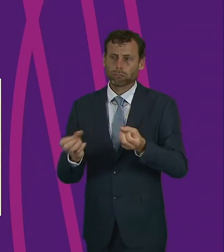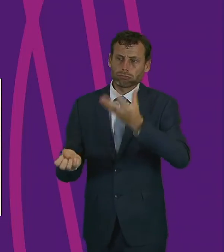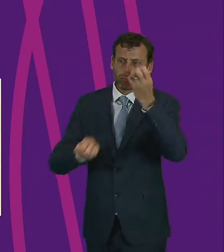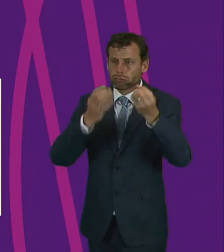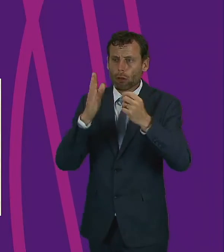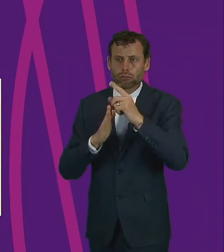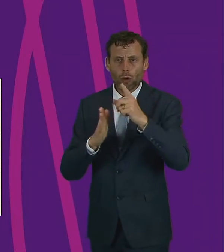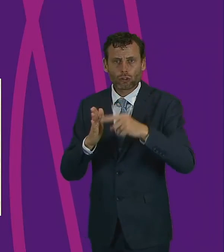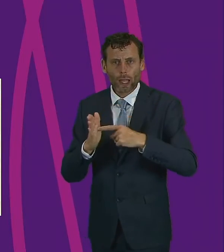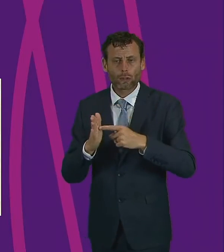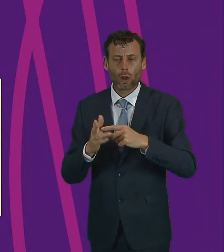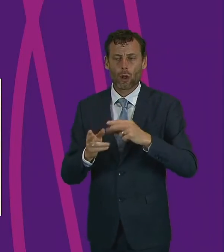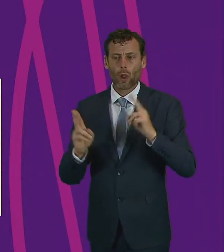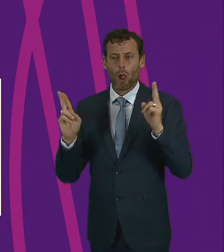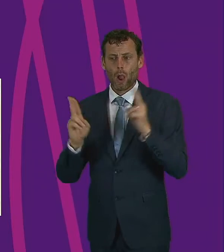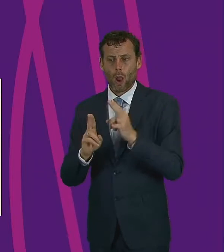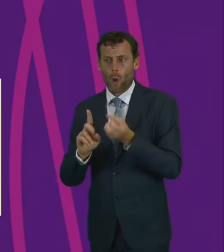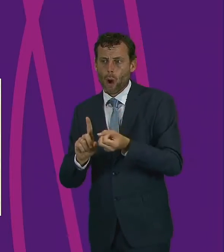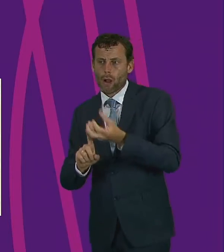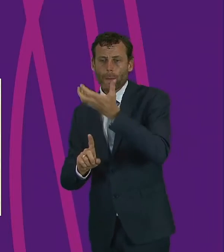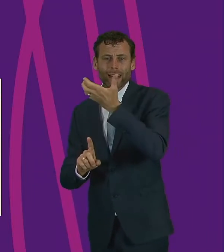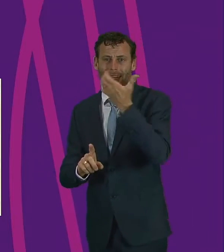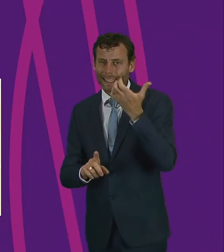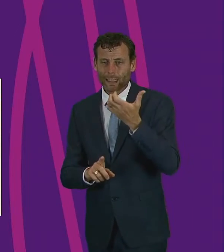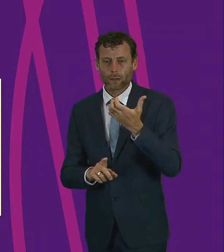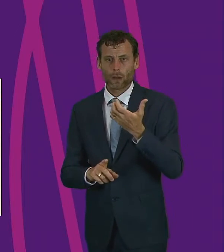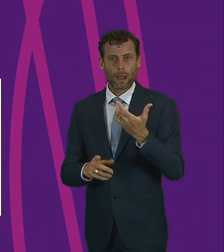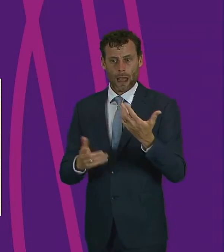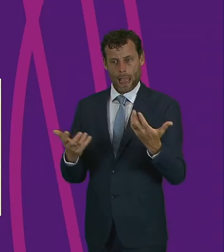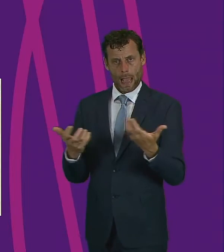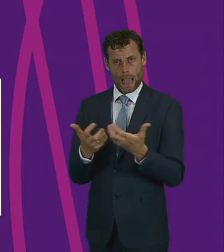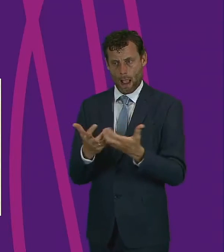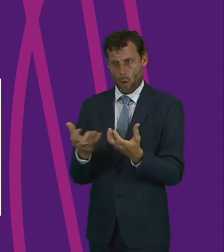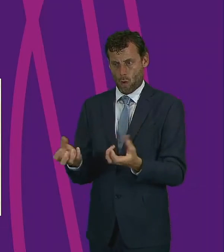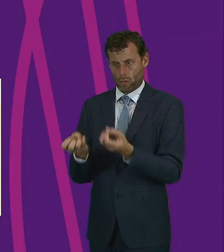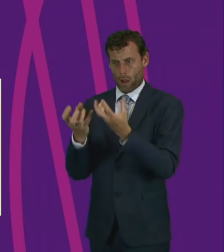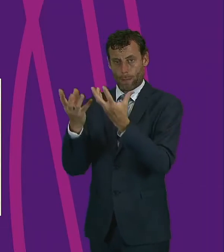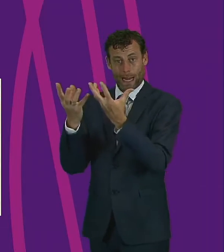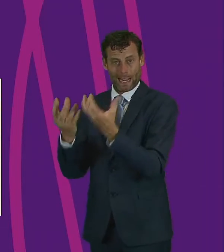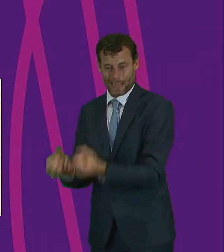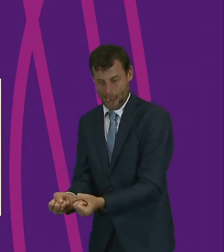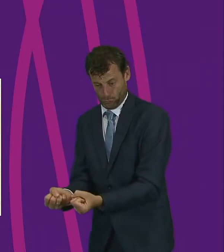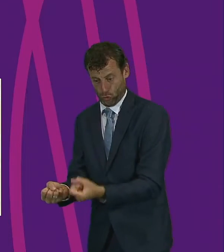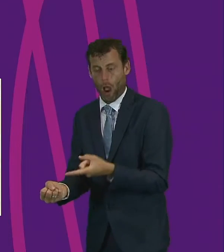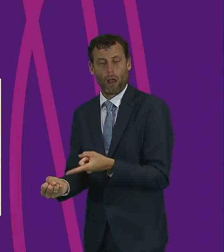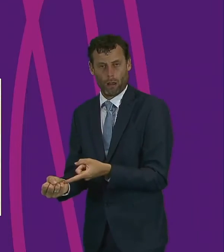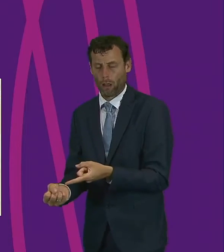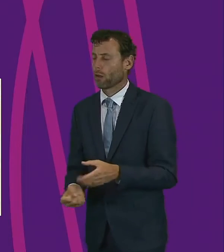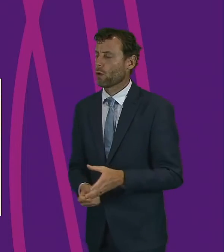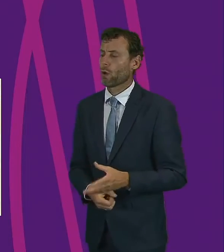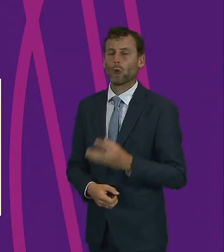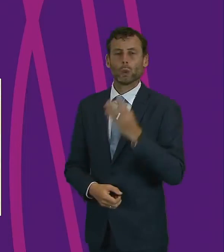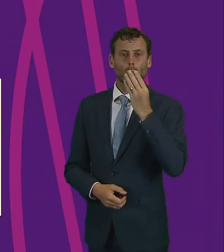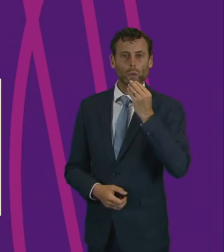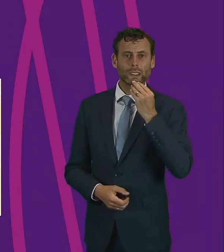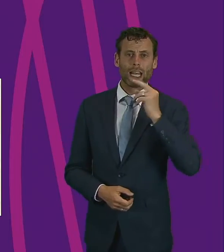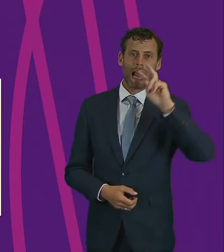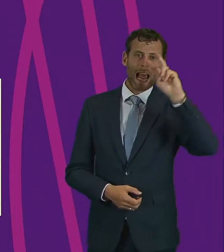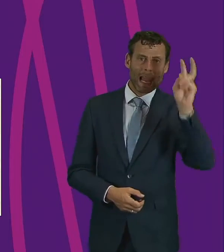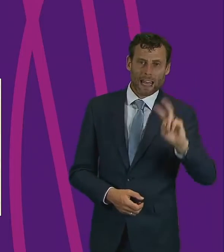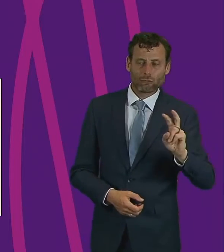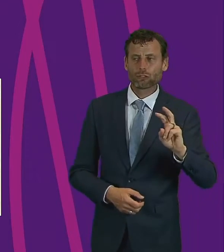heat. Hydrogen, carbon capture utilisation and storage, and on and offshore wind and the electrification of transport must surely